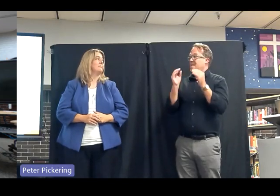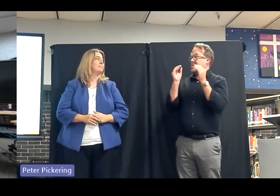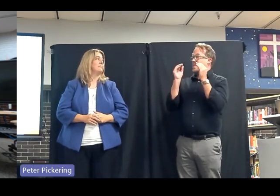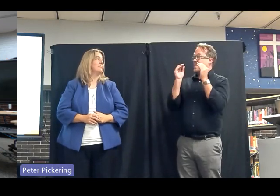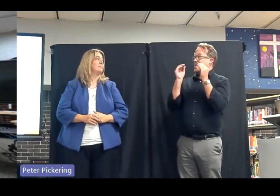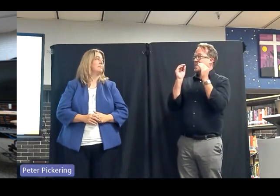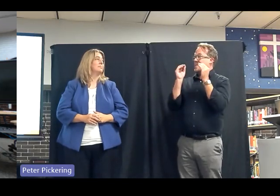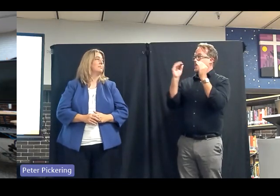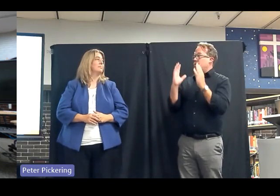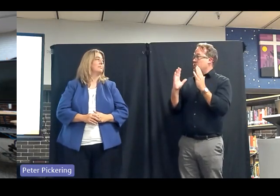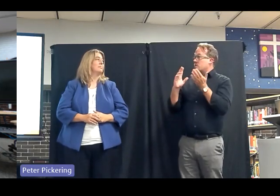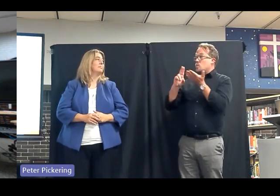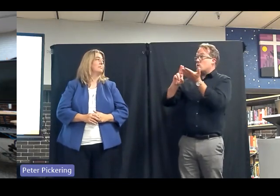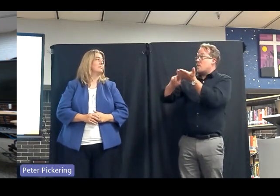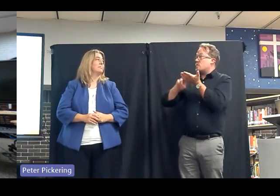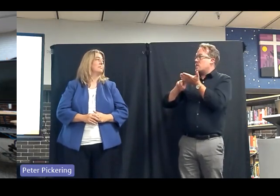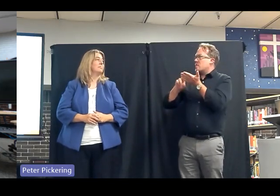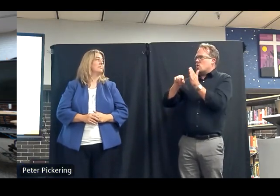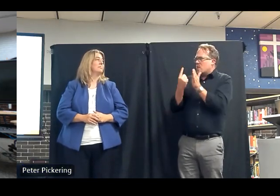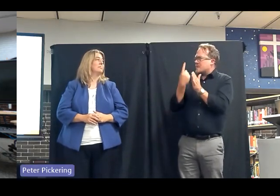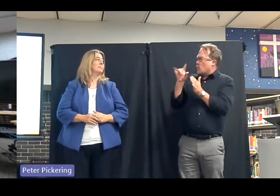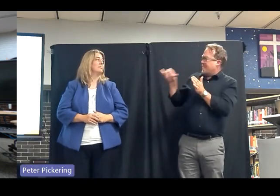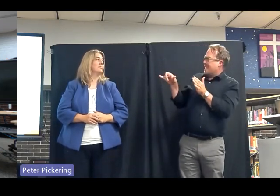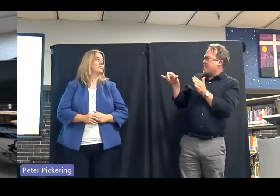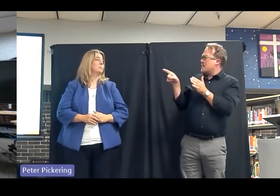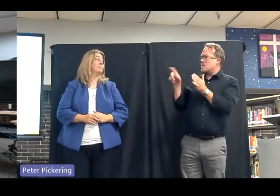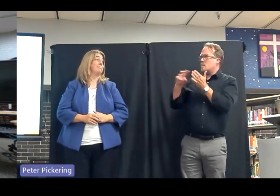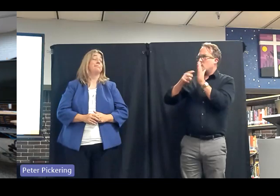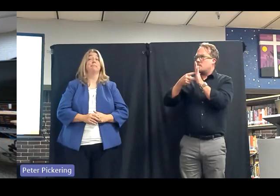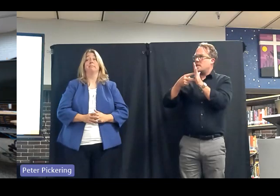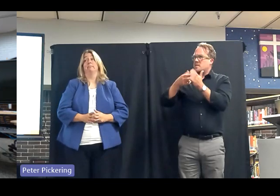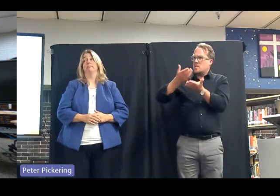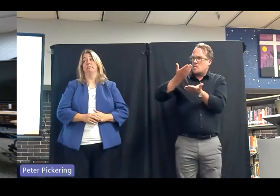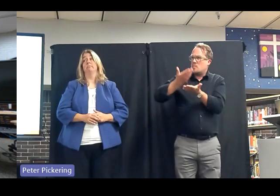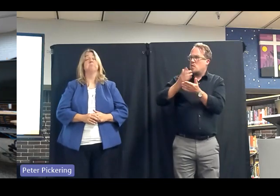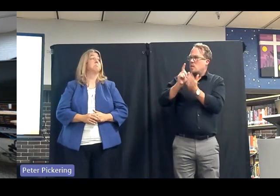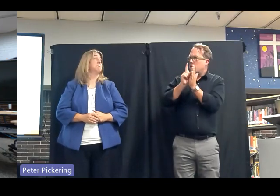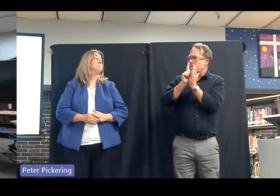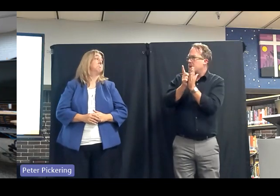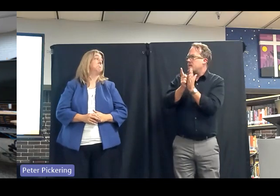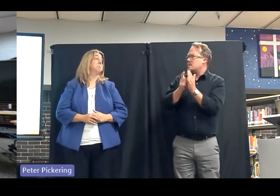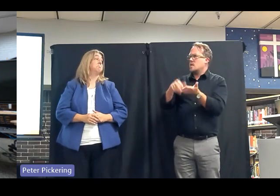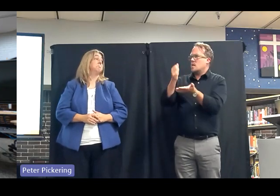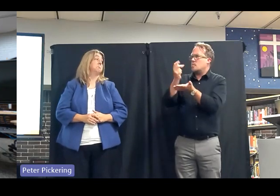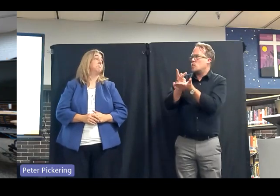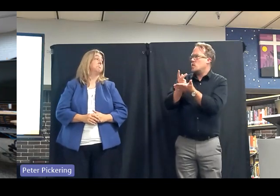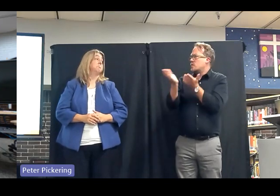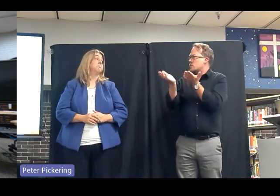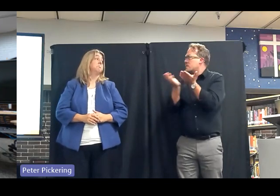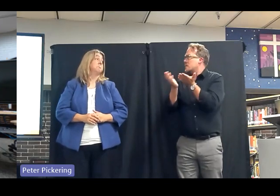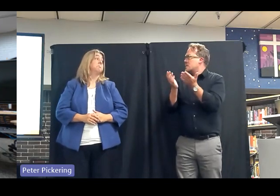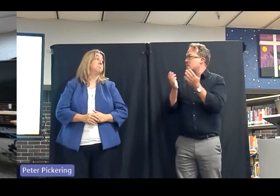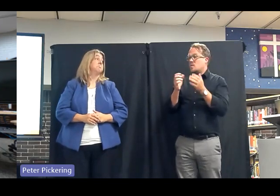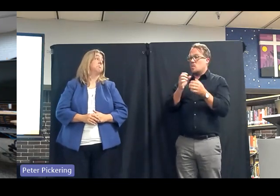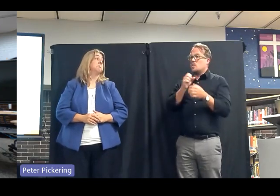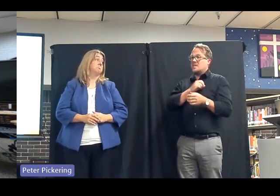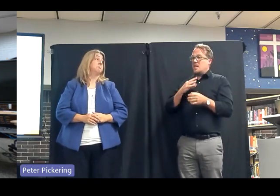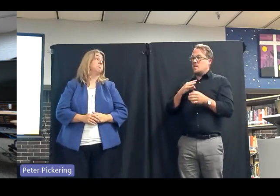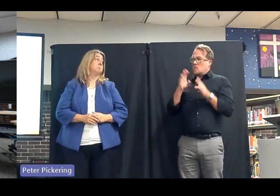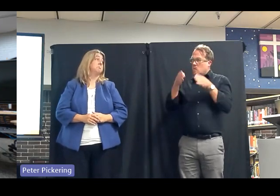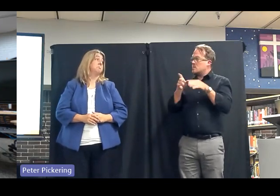contracted just for that, you know, to prove their minutes and services and those kinds of things.